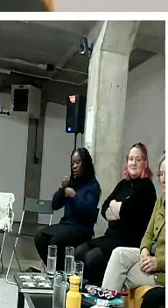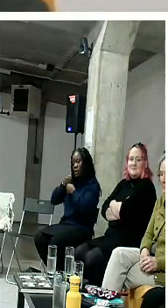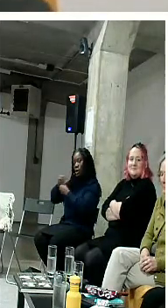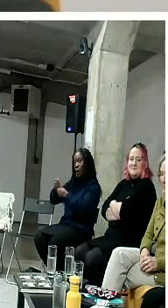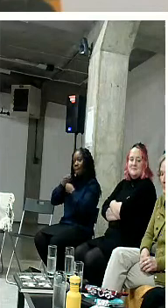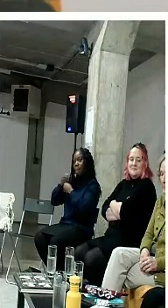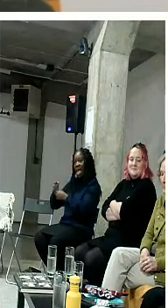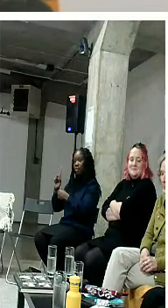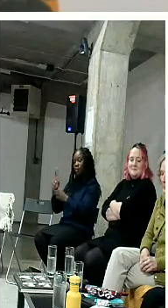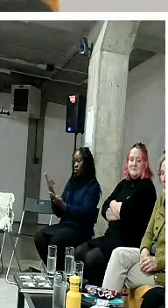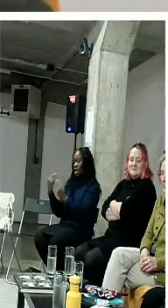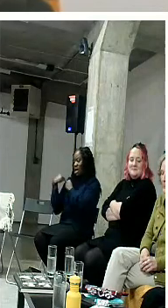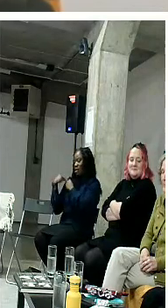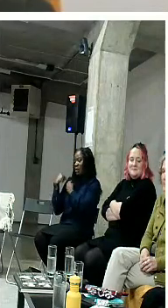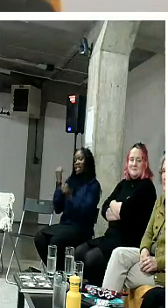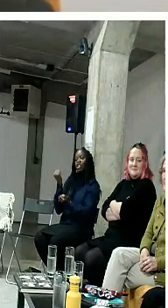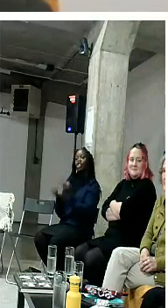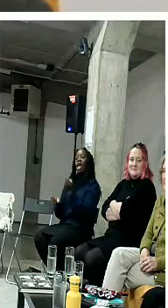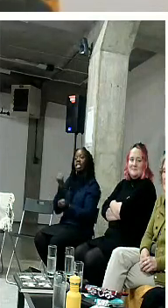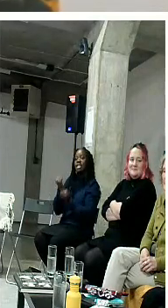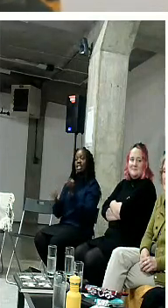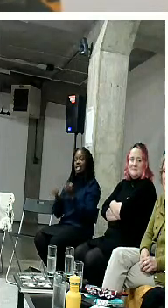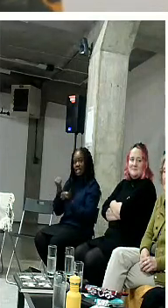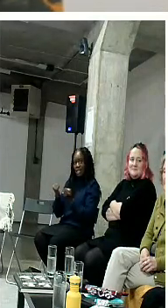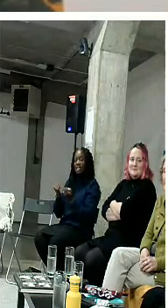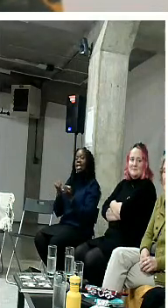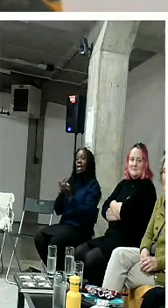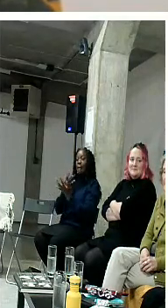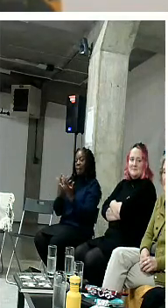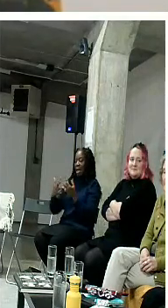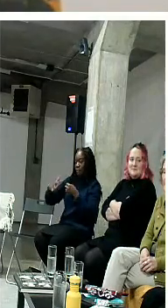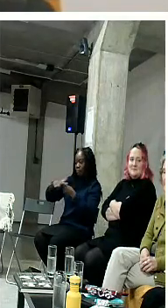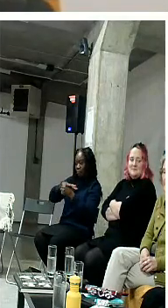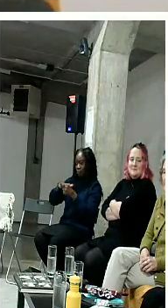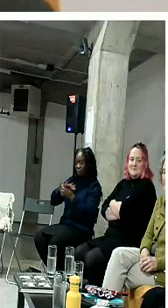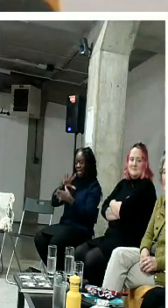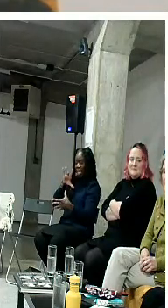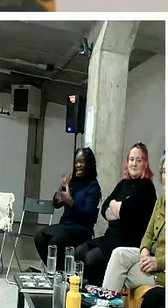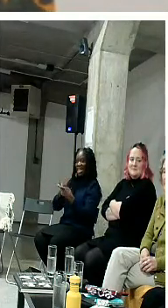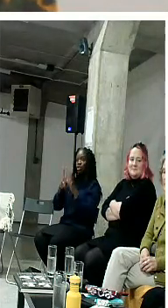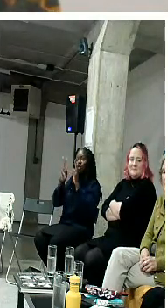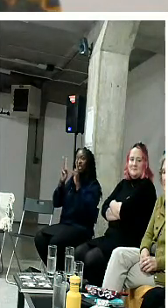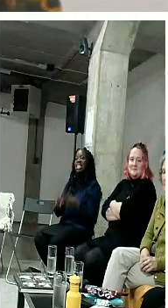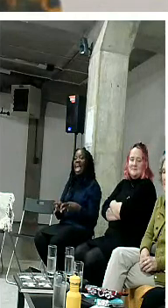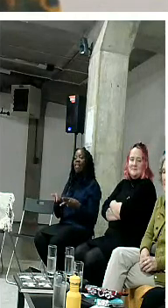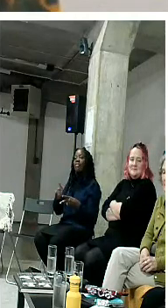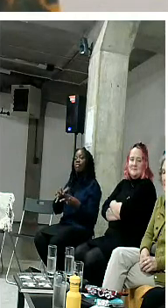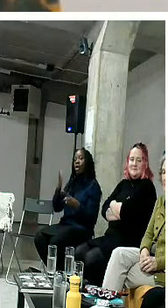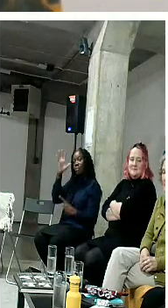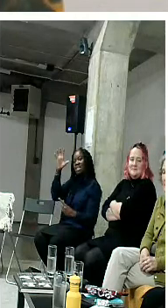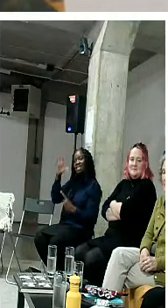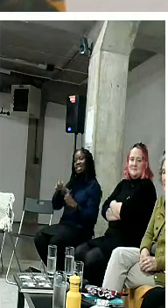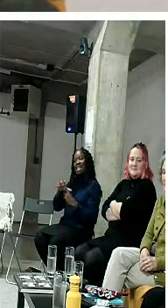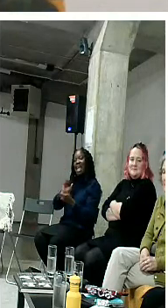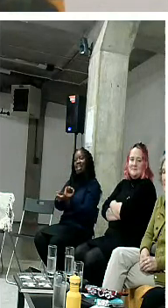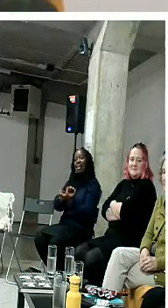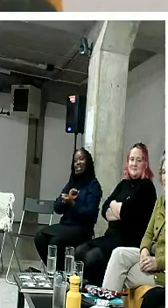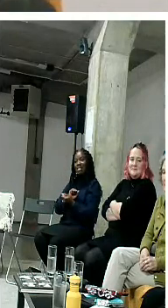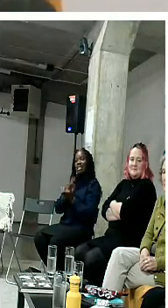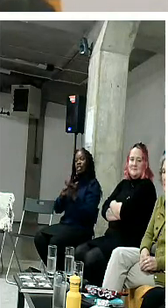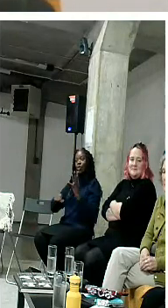for accountability and justice in the many cases concerning deaths in state custody